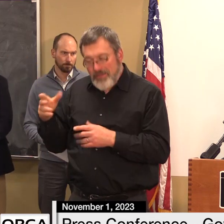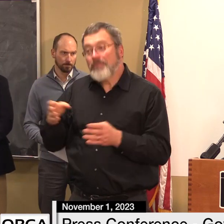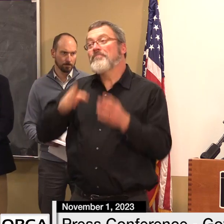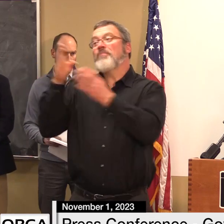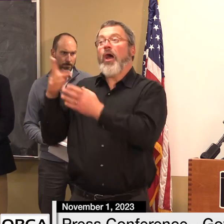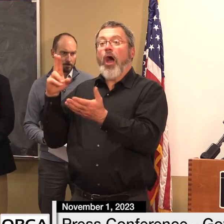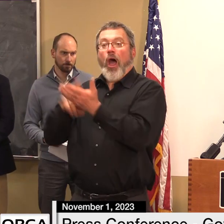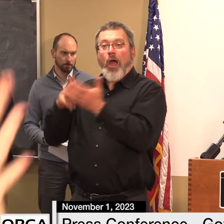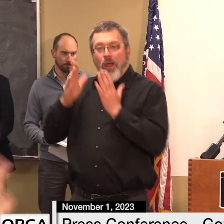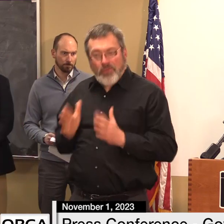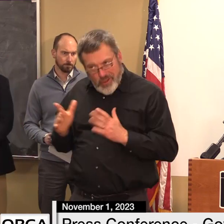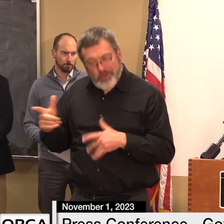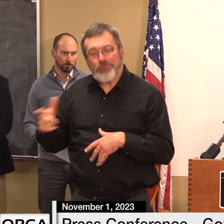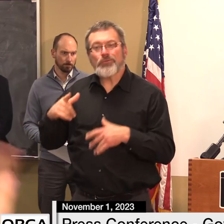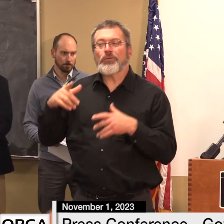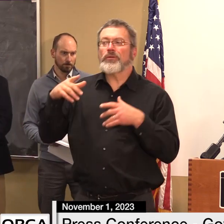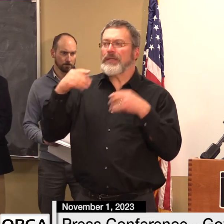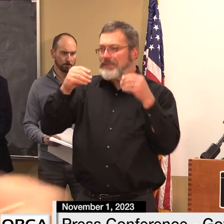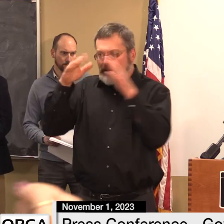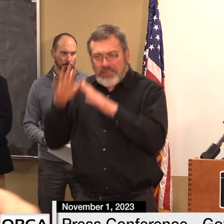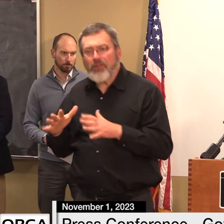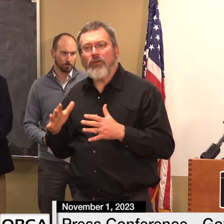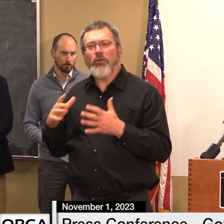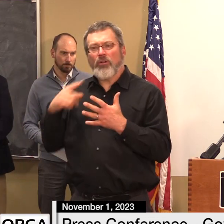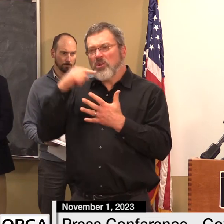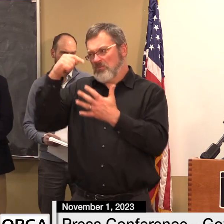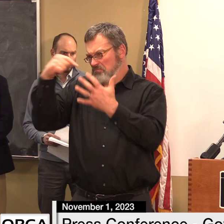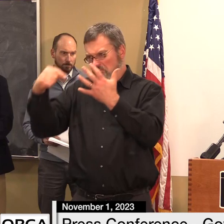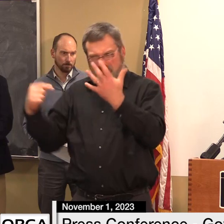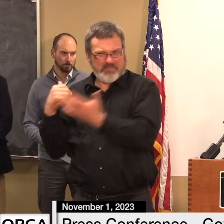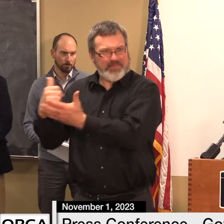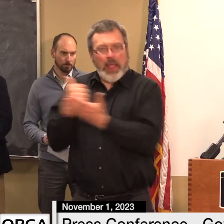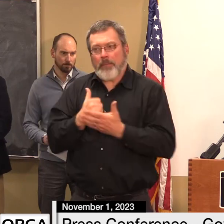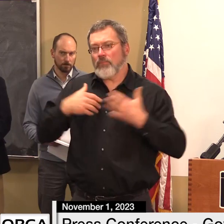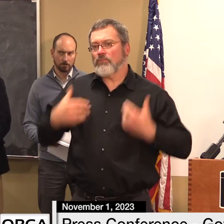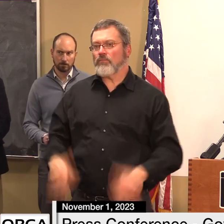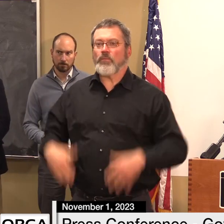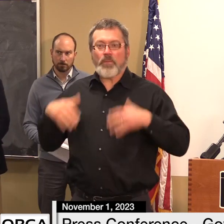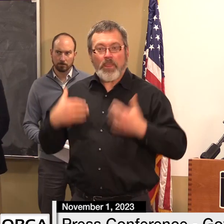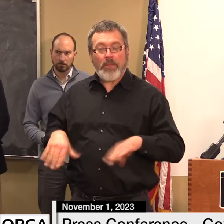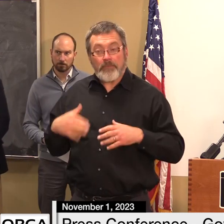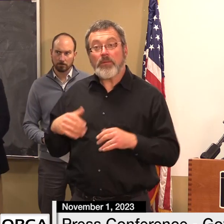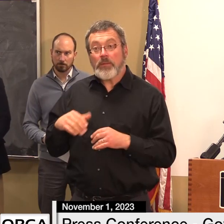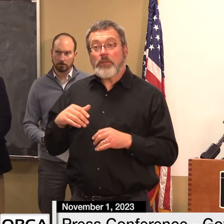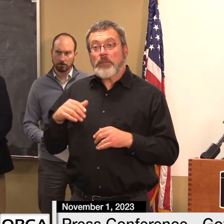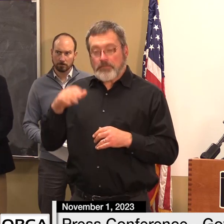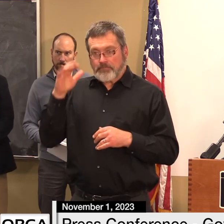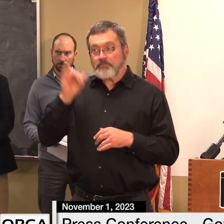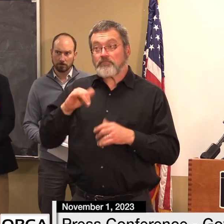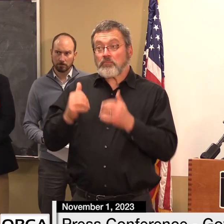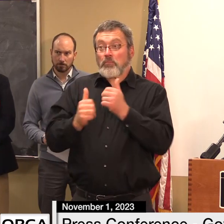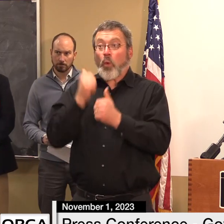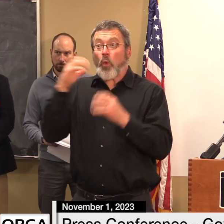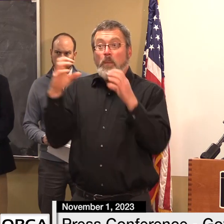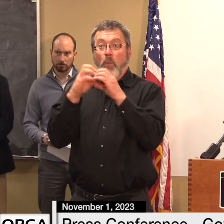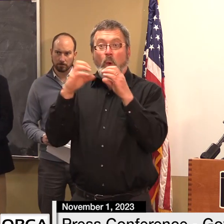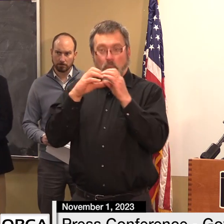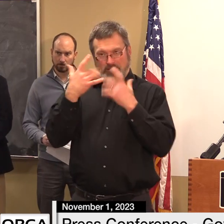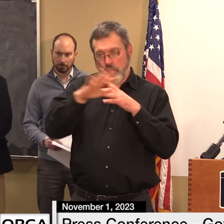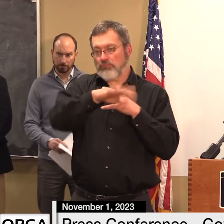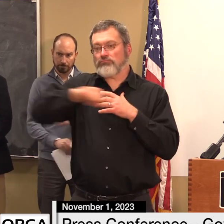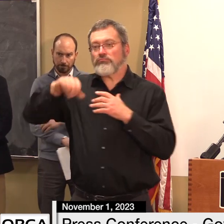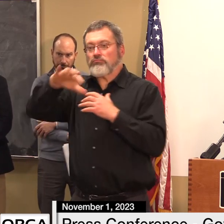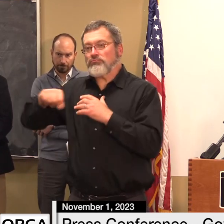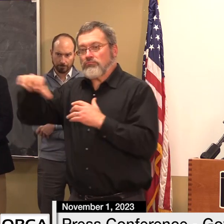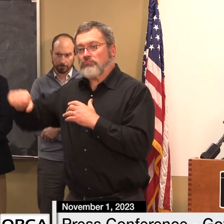stepped up to help as well. We've already deconstructed most of the units at River Run in Berlin and